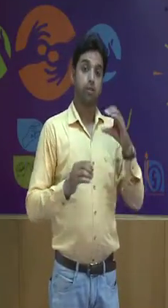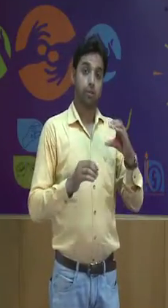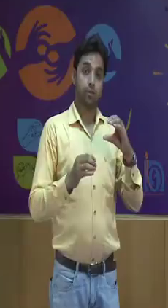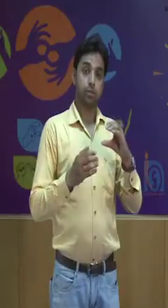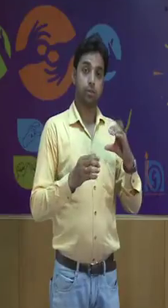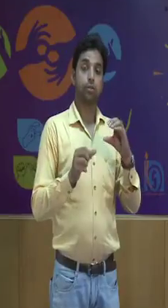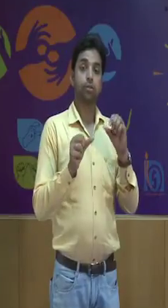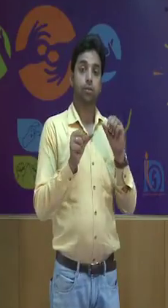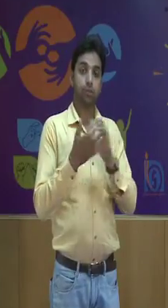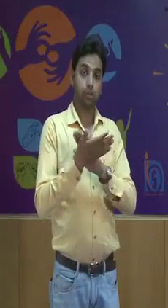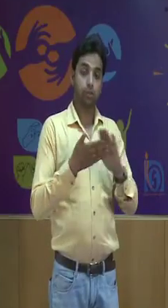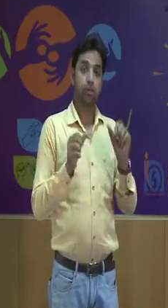Chanakya,